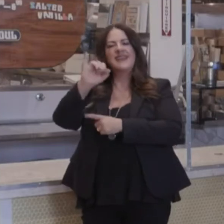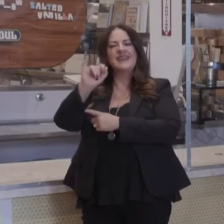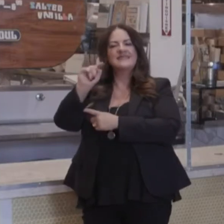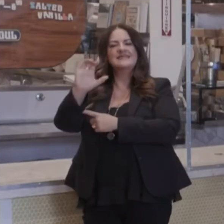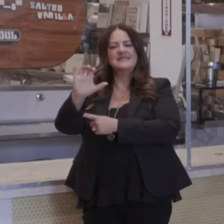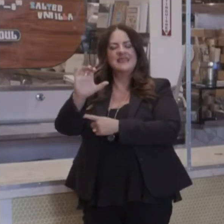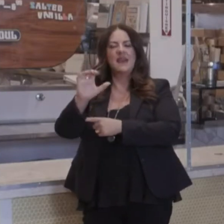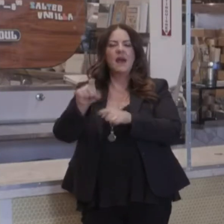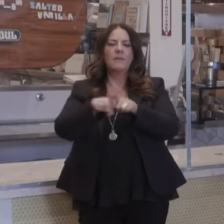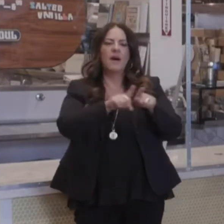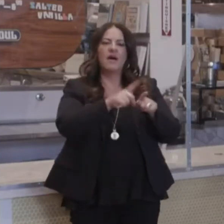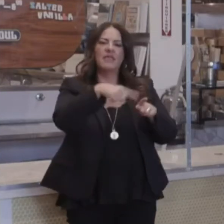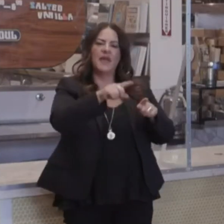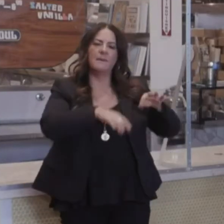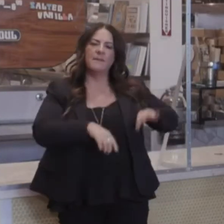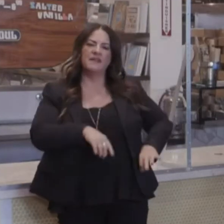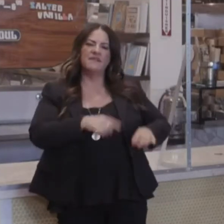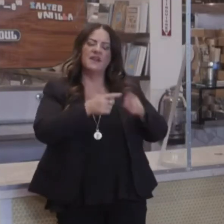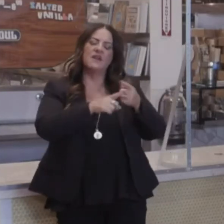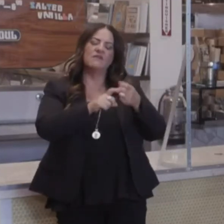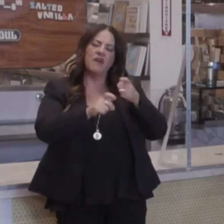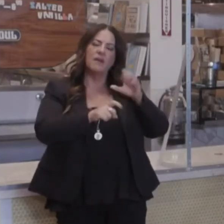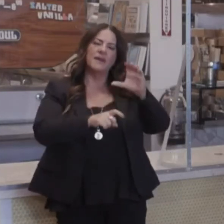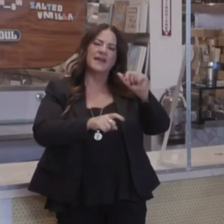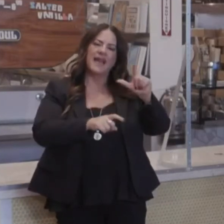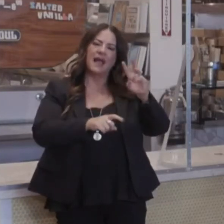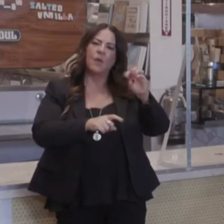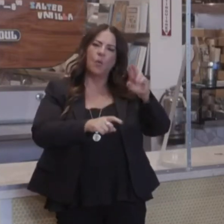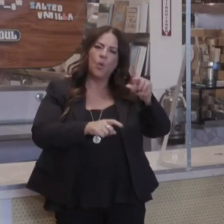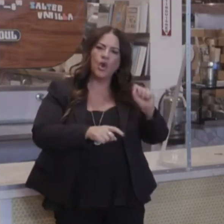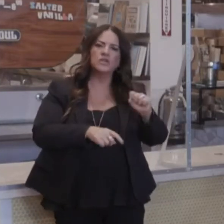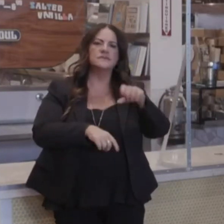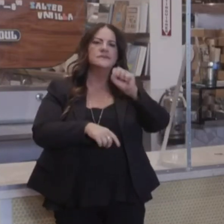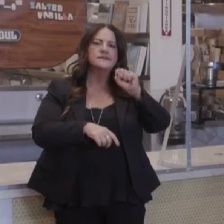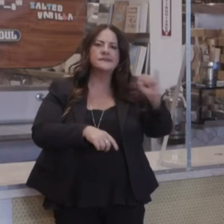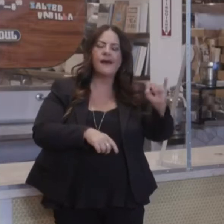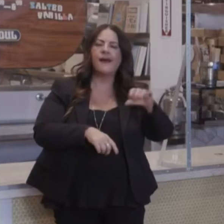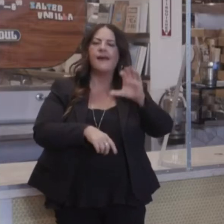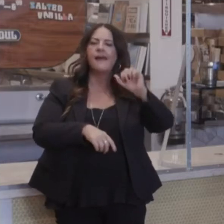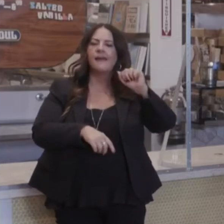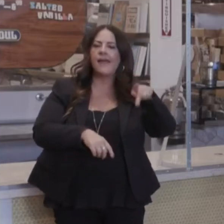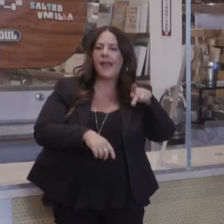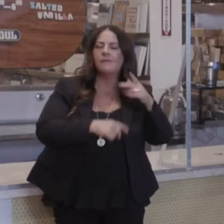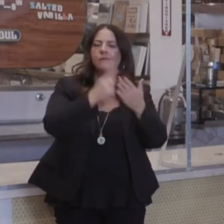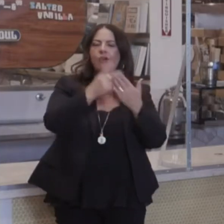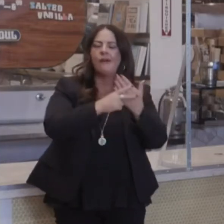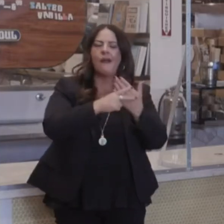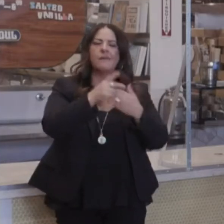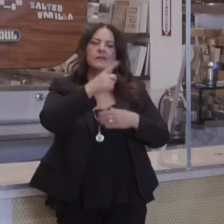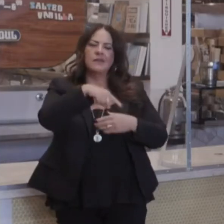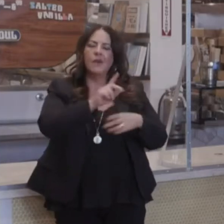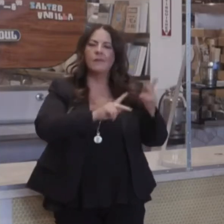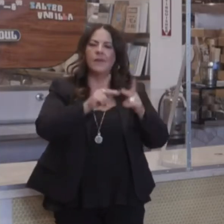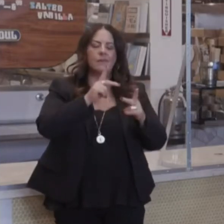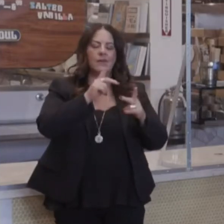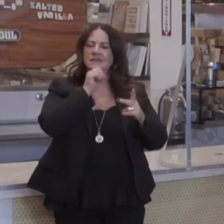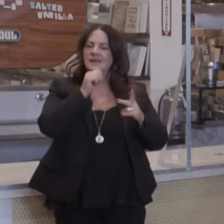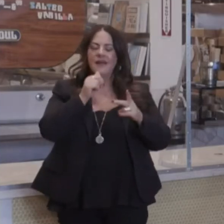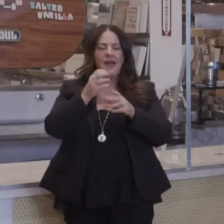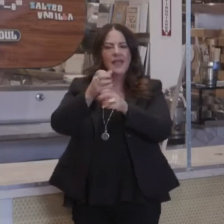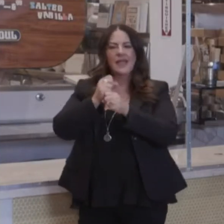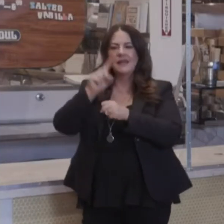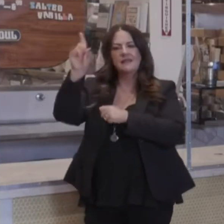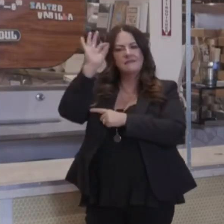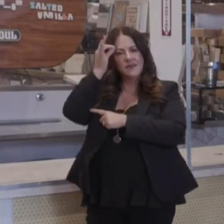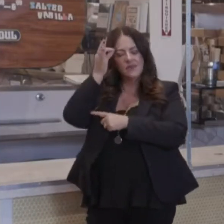people that have been beneficiaries of CalWORKS, SSI, SSIP, and the CAPI program. We're also providing support in the way